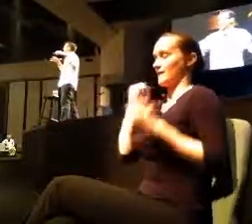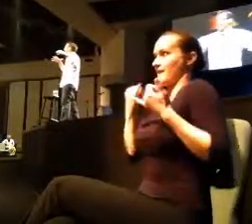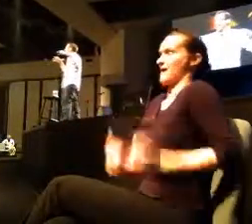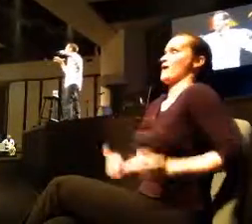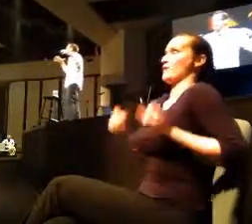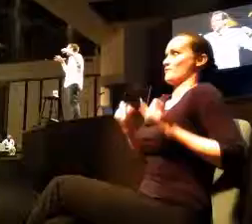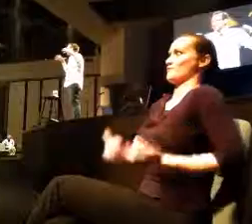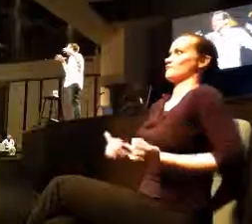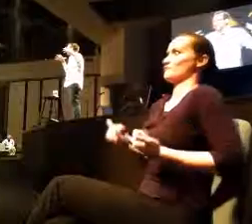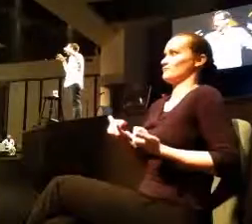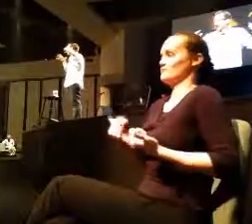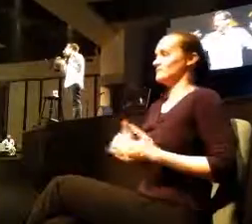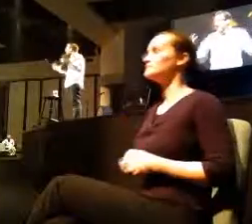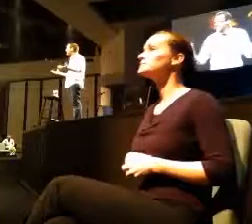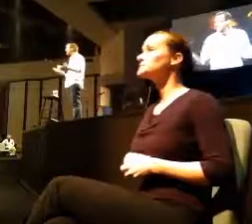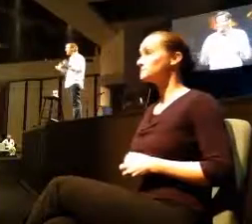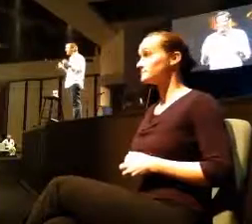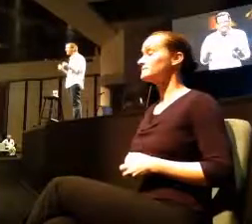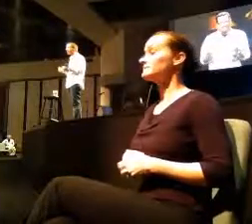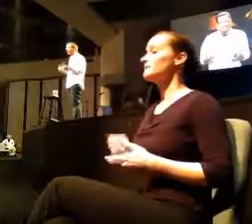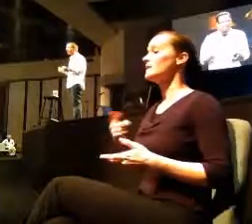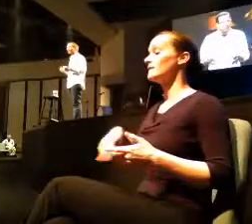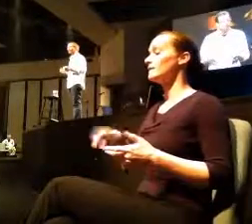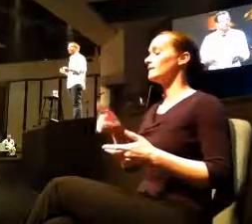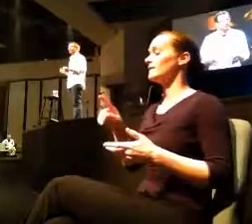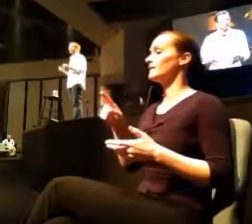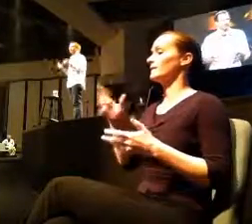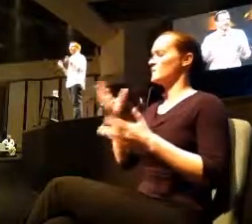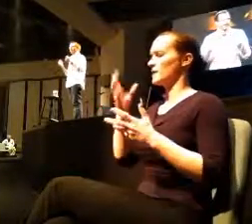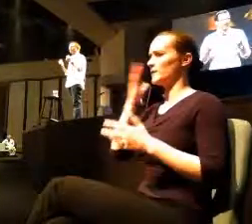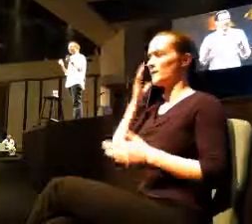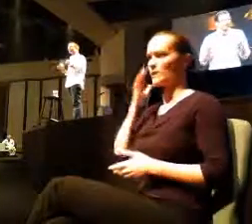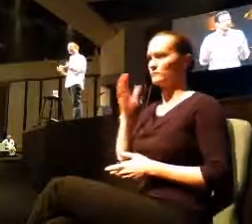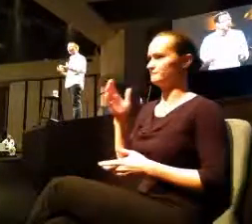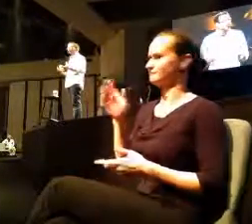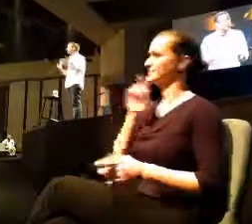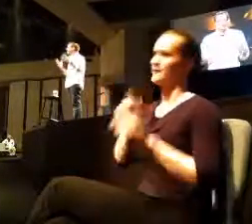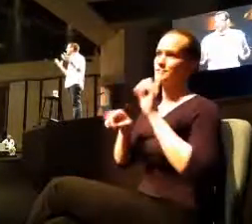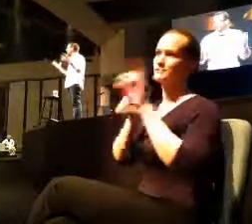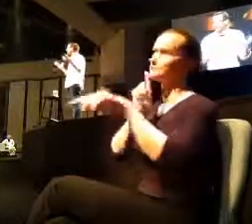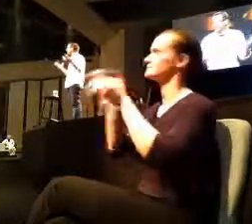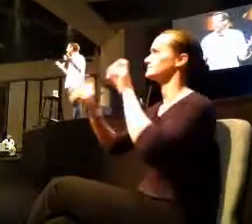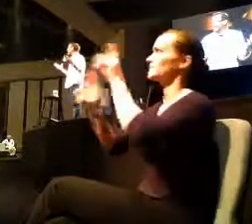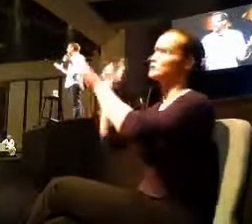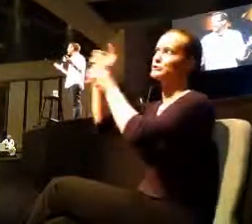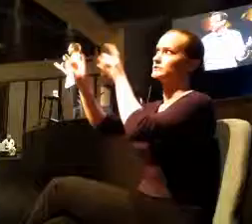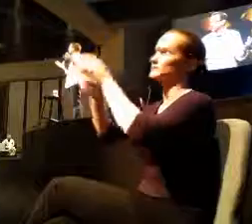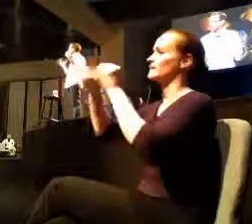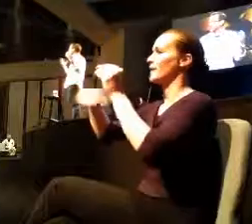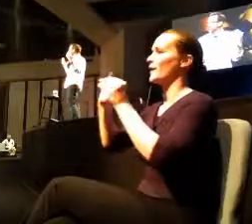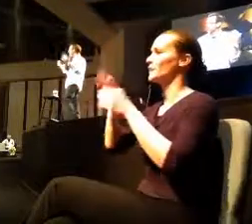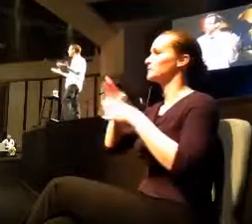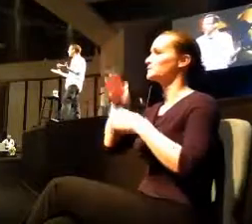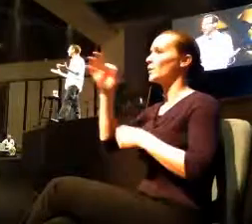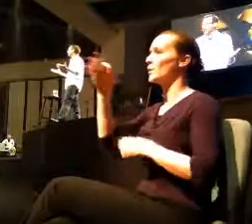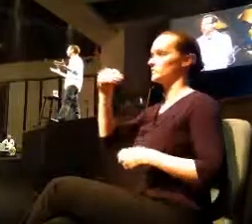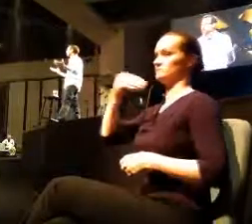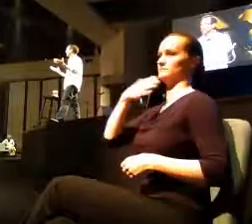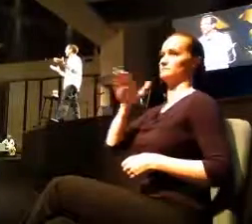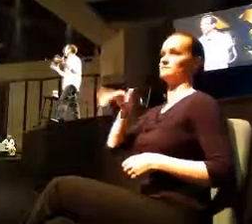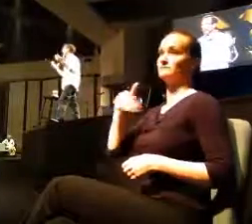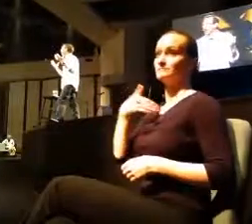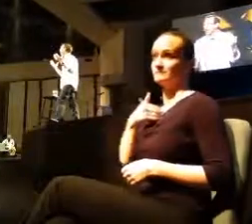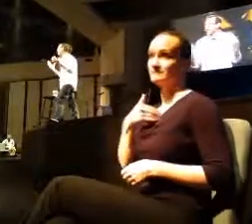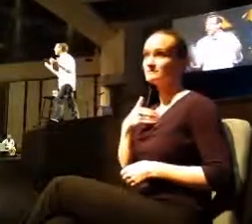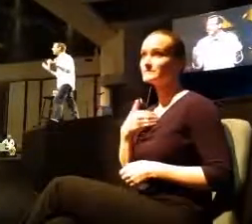shallow. And they are asking these deep questions of the soul, and there's not any answers. And what's weird